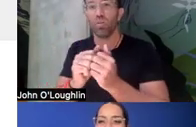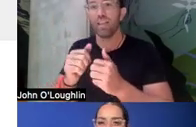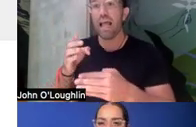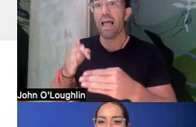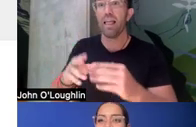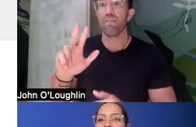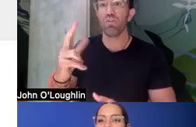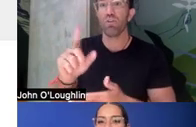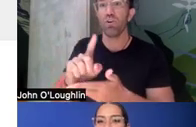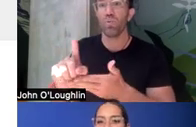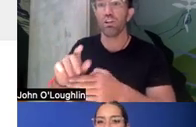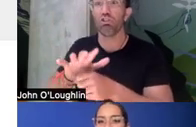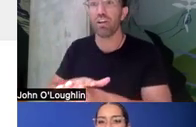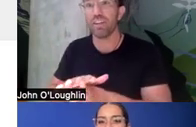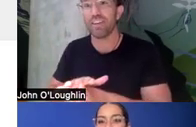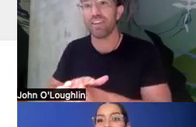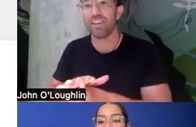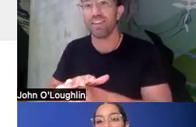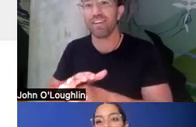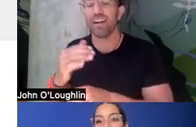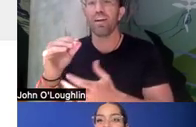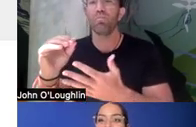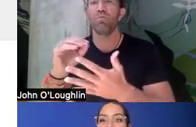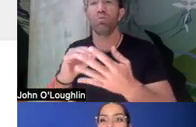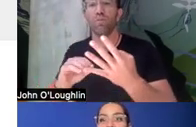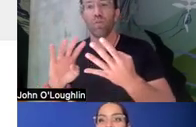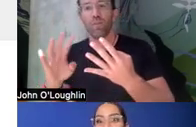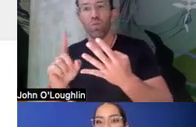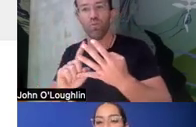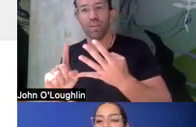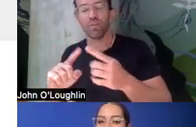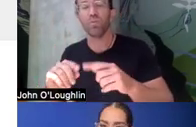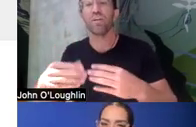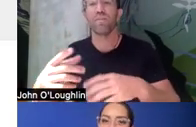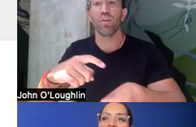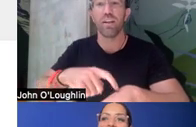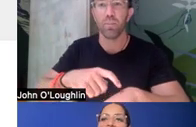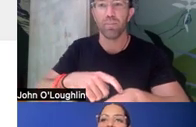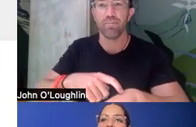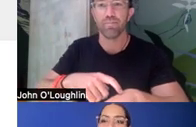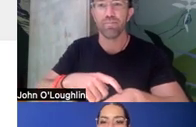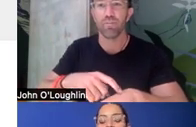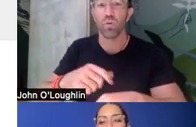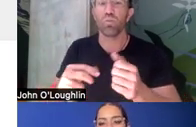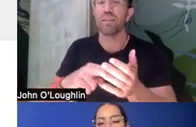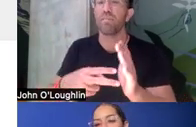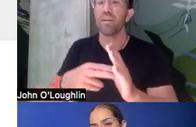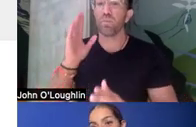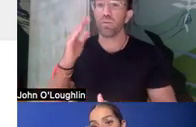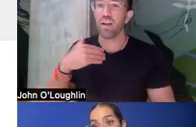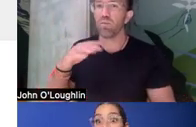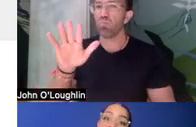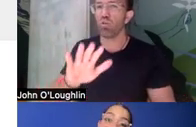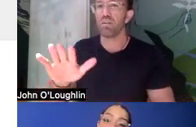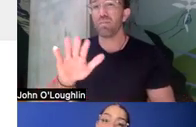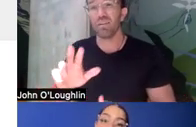now it's a blessing that you don't have to deal with all of it by the end of the third week and that stress. It's moved to that following fourth week to give you some more